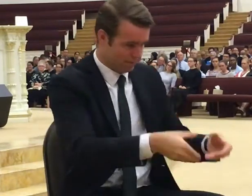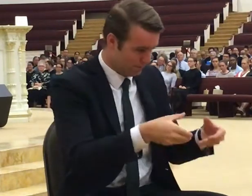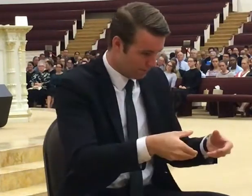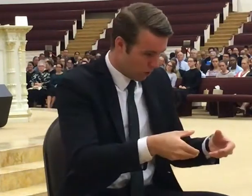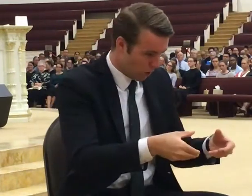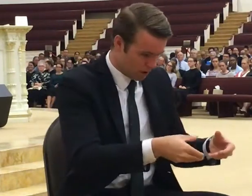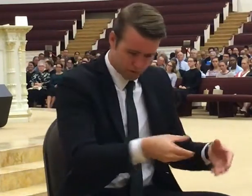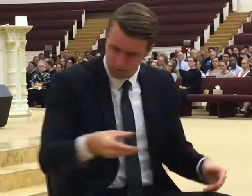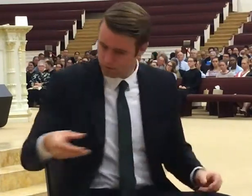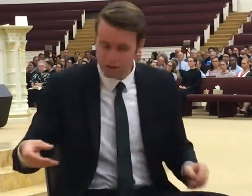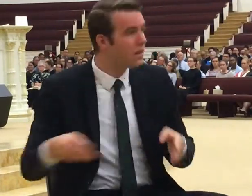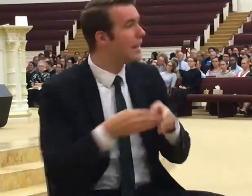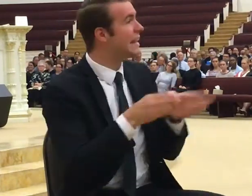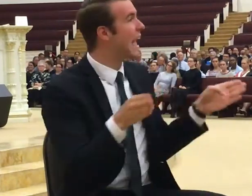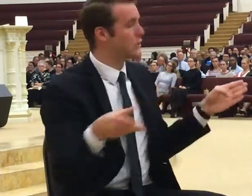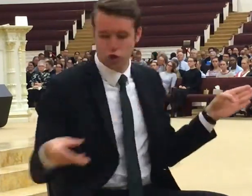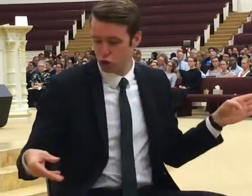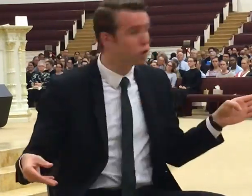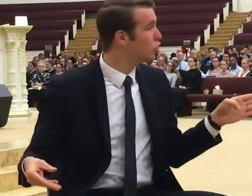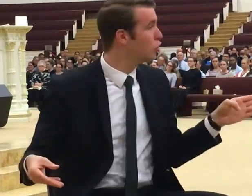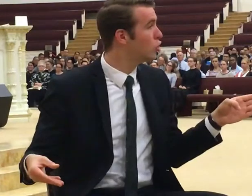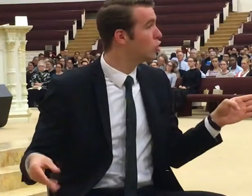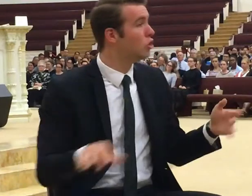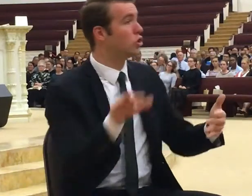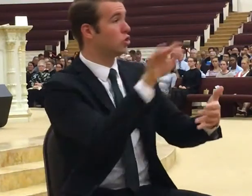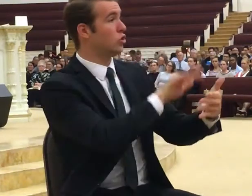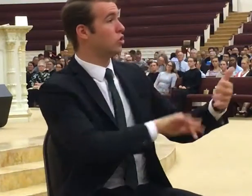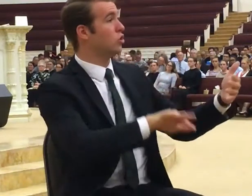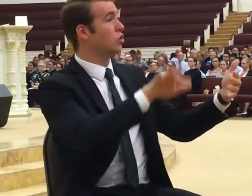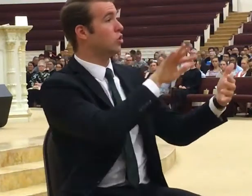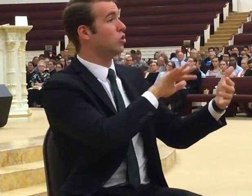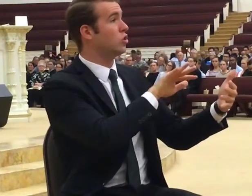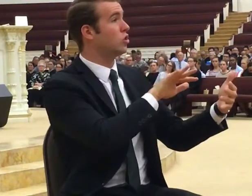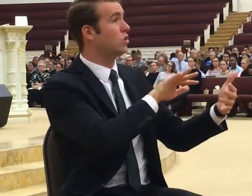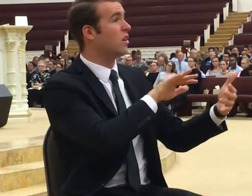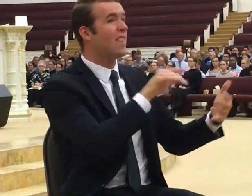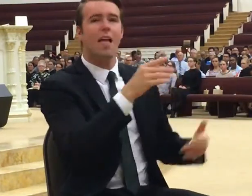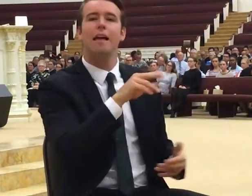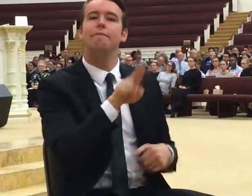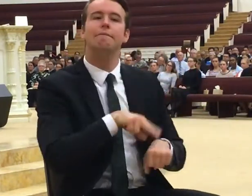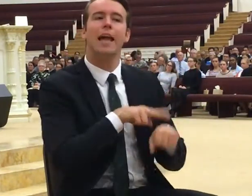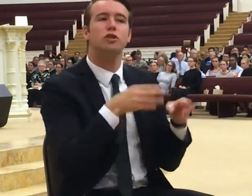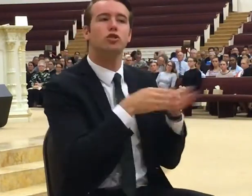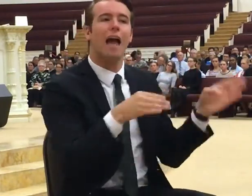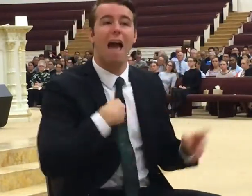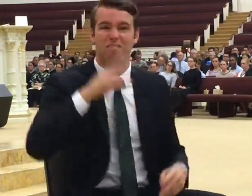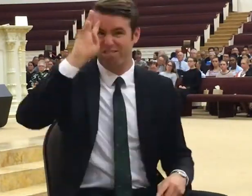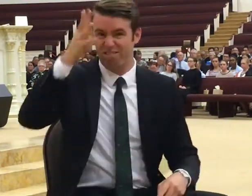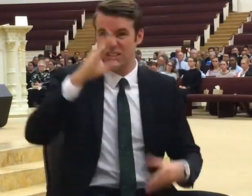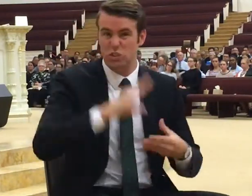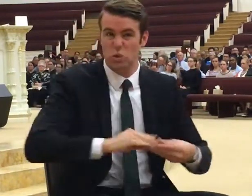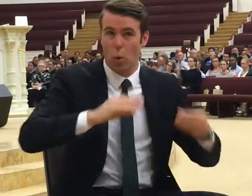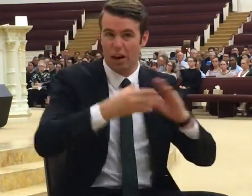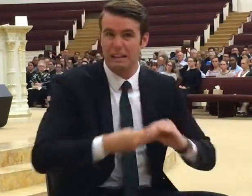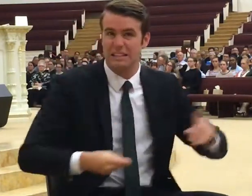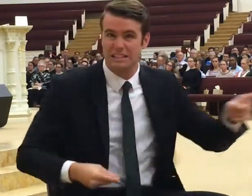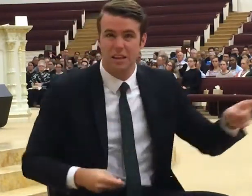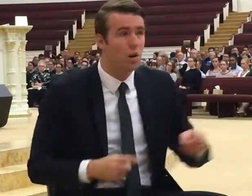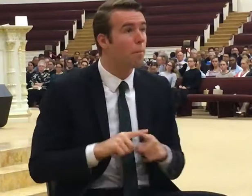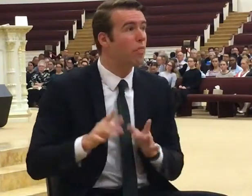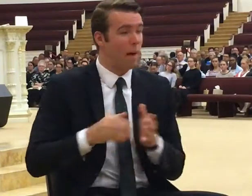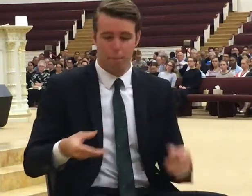at nature, and nature's study reveals that there's tall stories, and that would be an immoral thing.